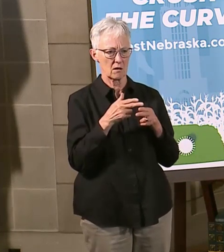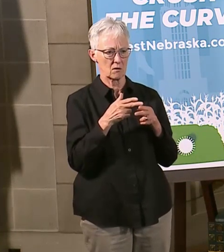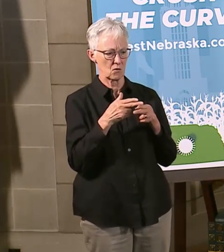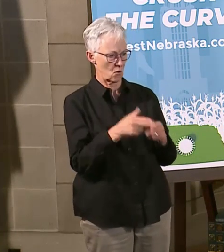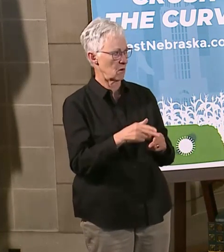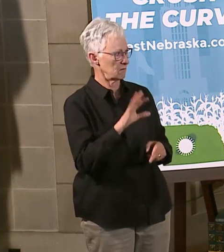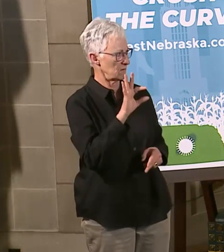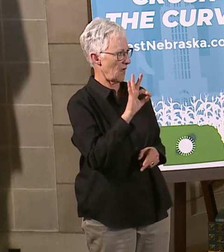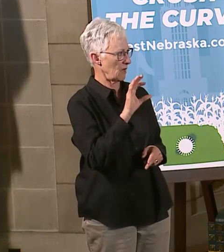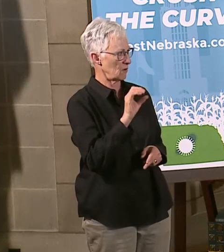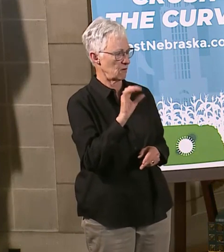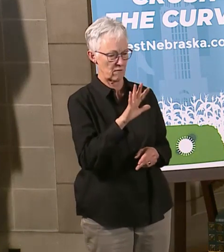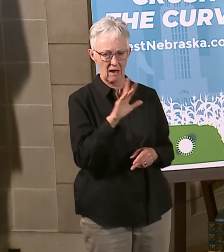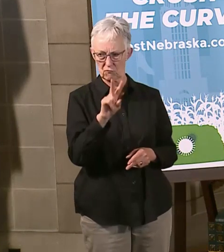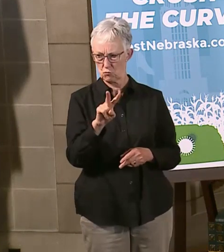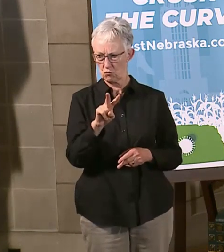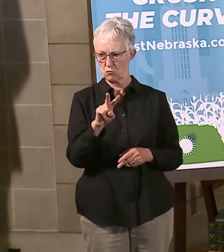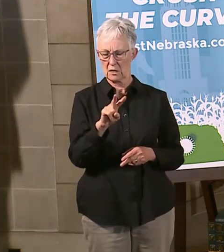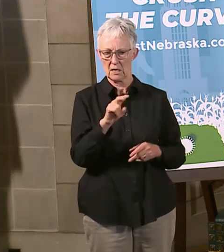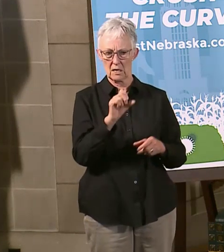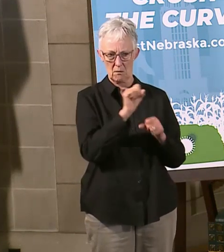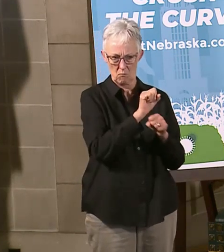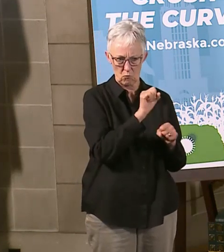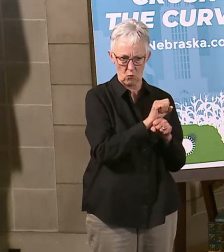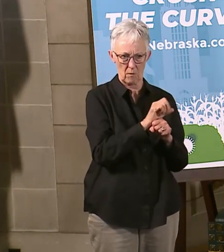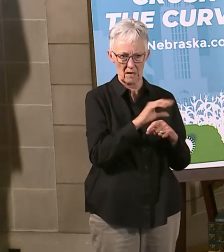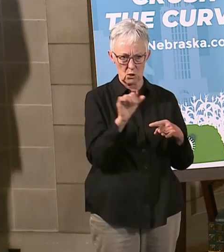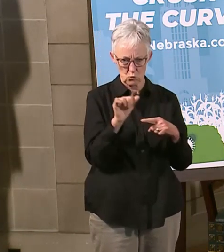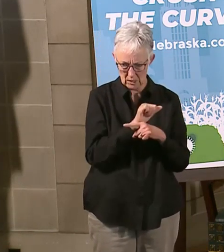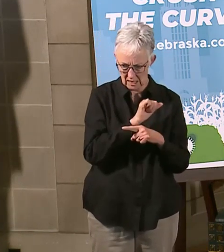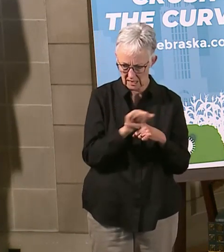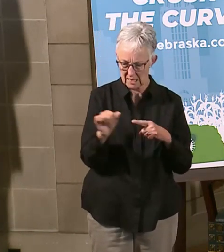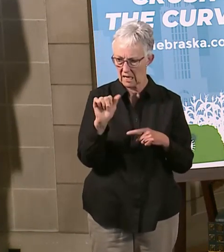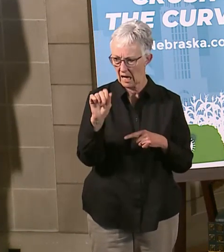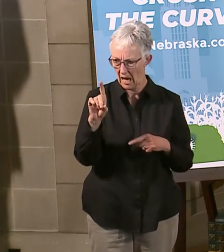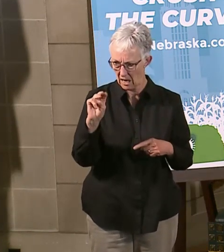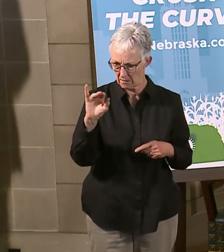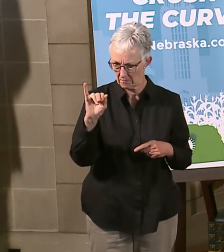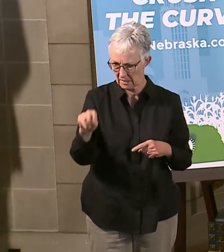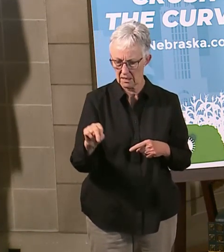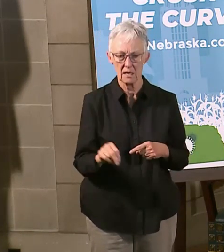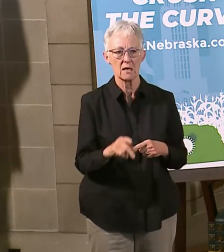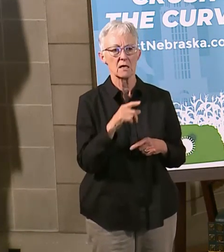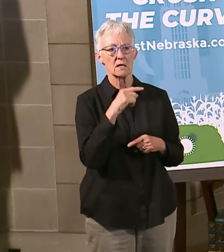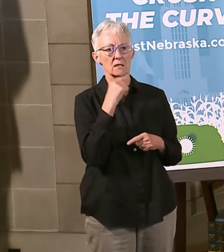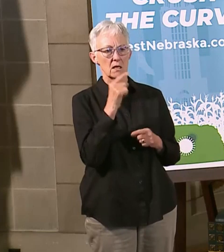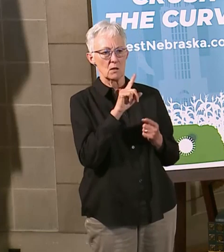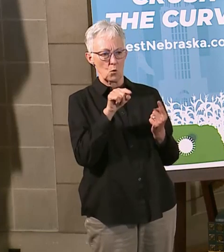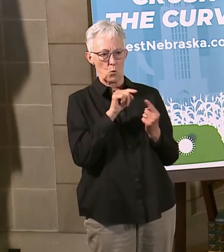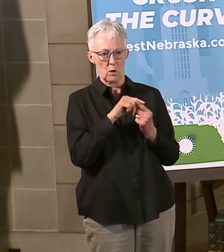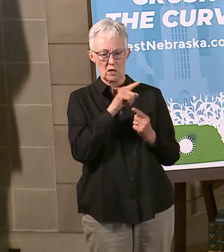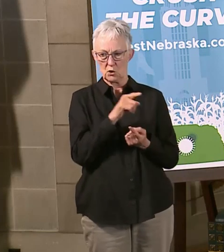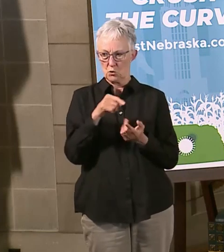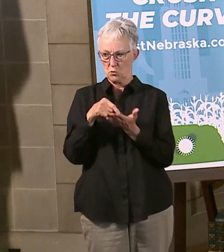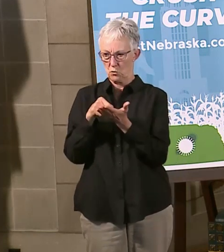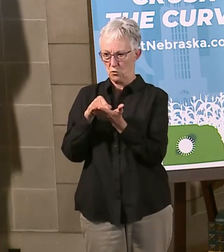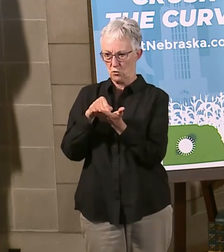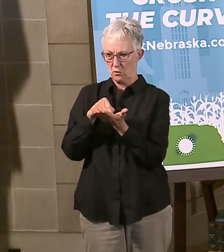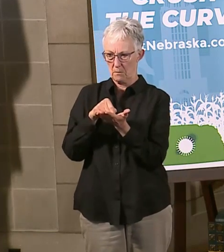the Employment and Training Administration that measures when you make a first payment to an individual, it looks back